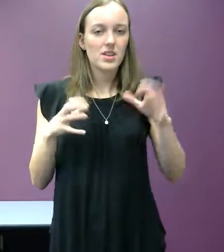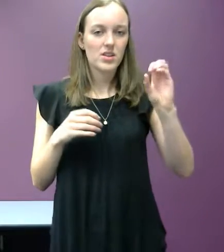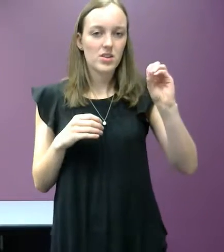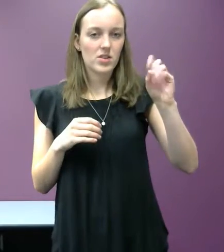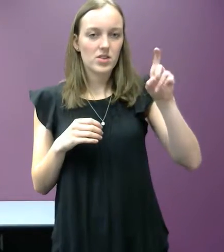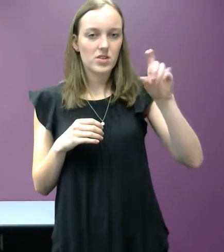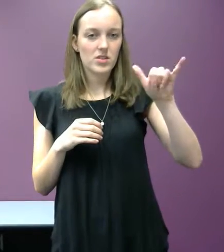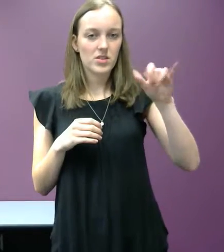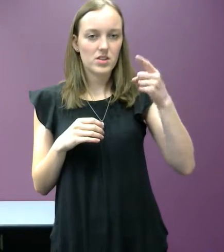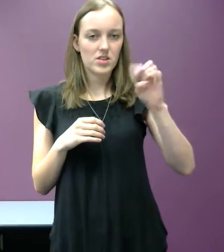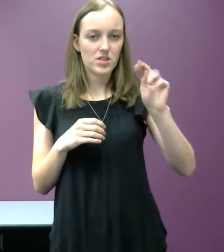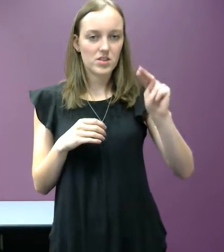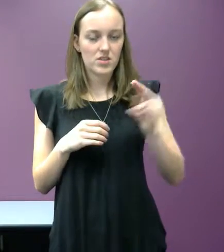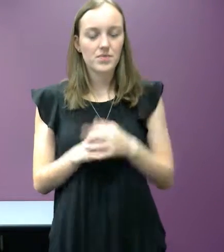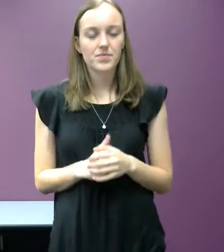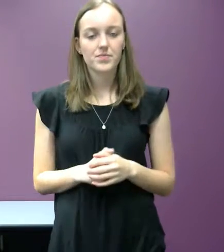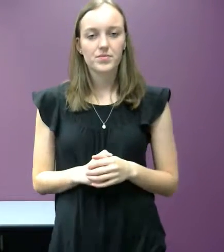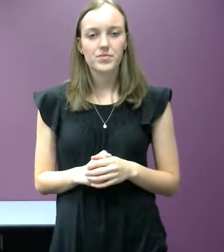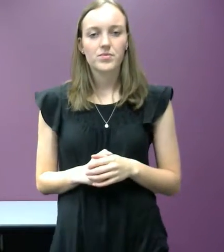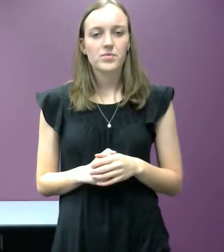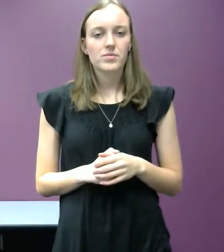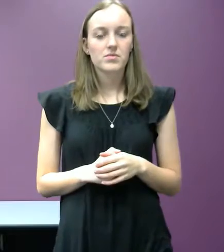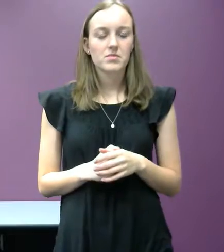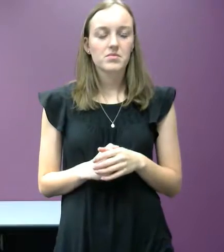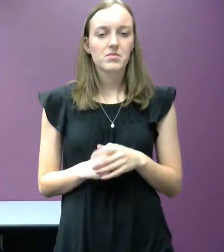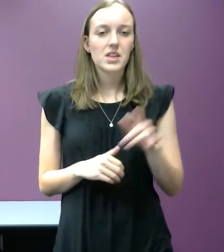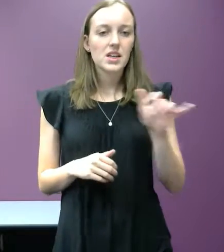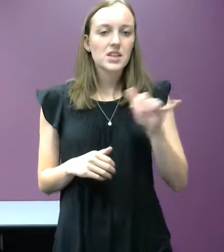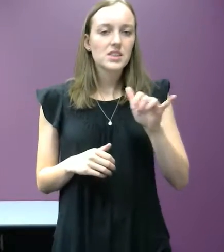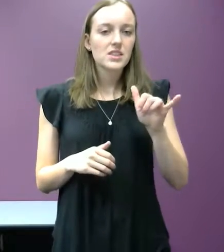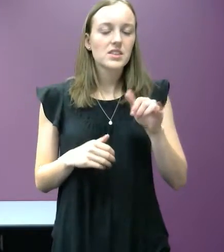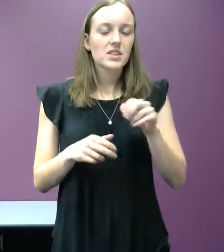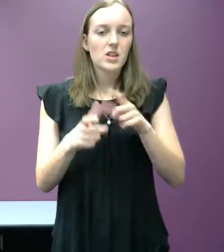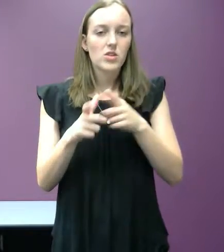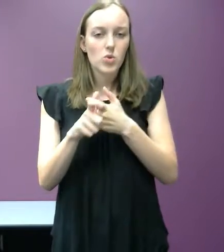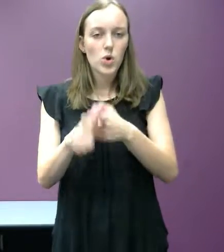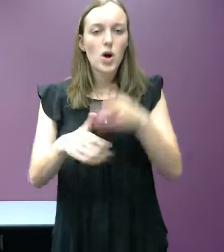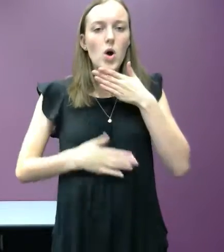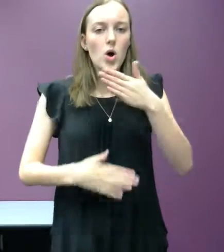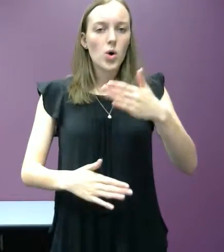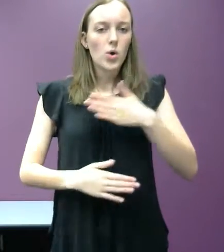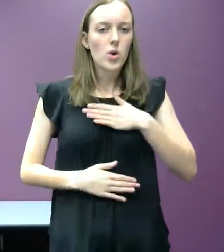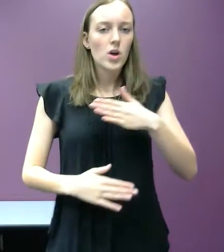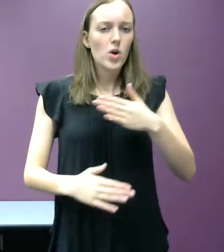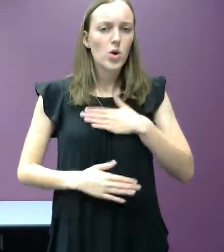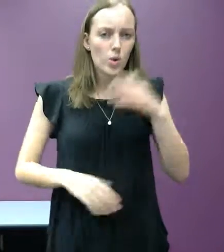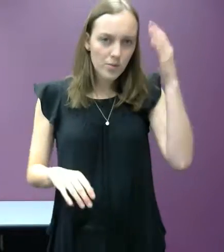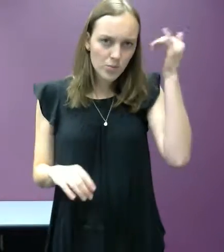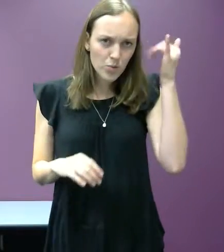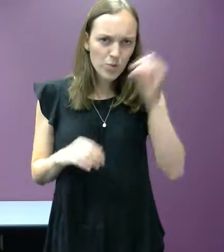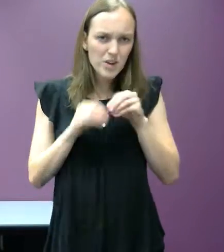oxygen into your body, also you're breathing out more because you're getting rid of more carbon dioxide. All